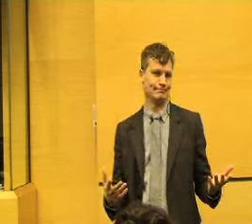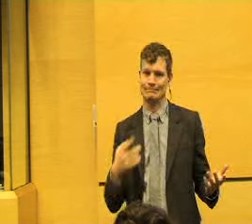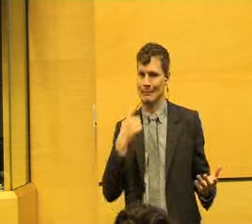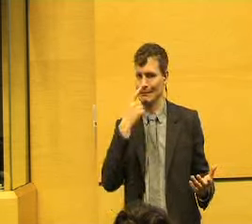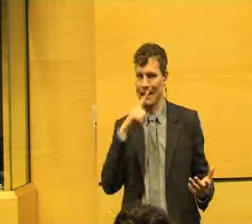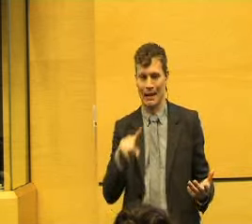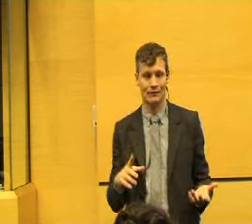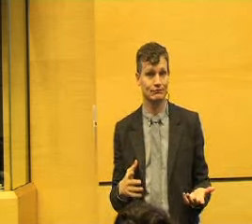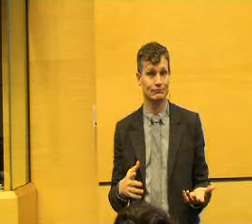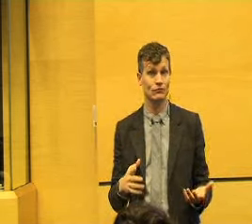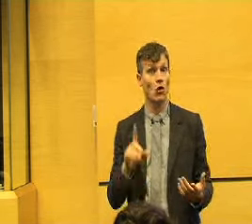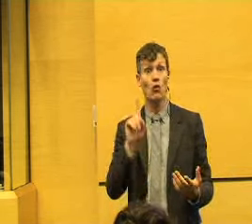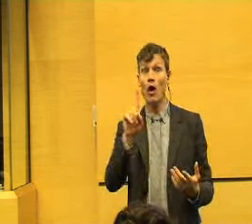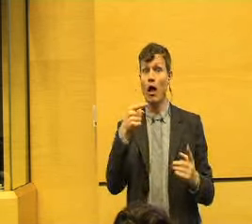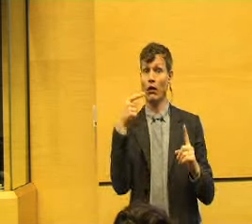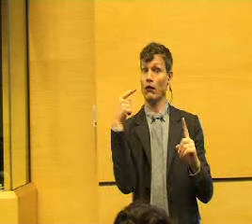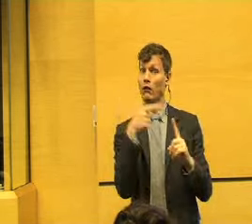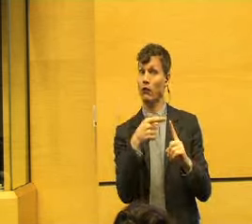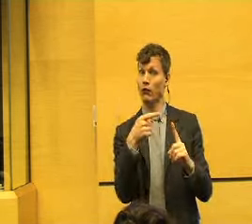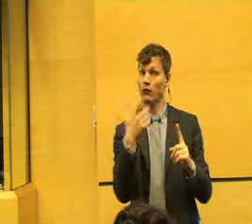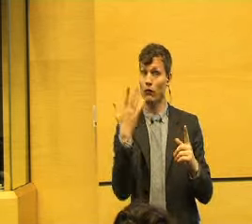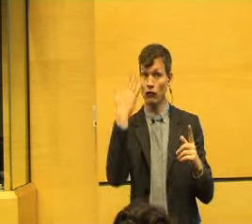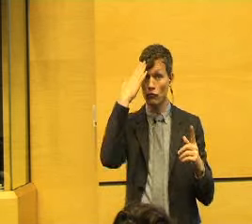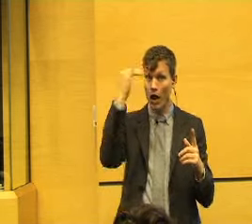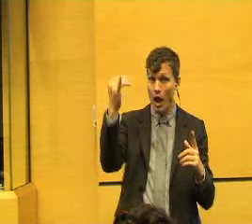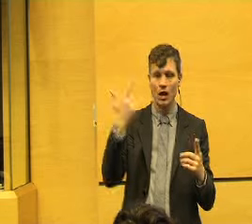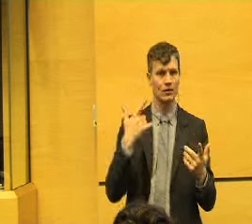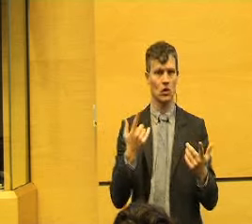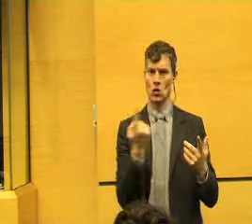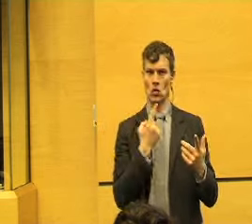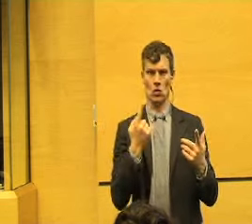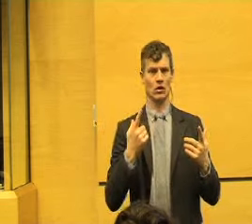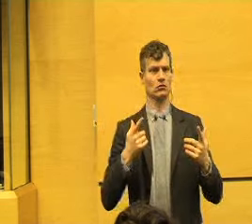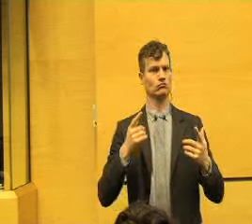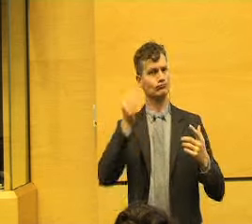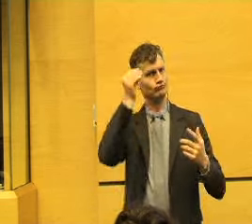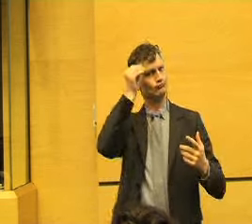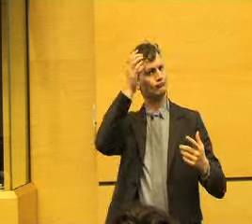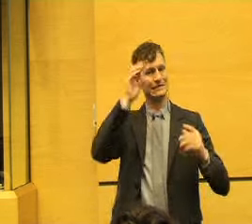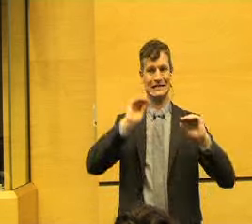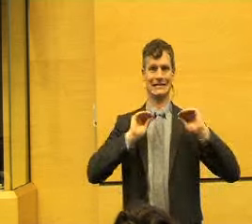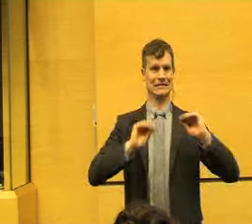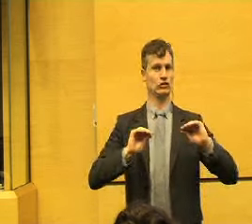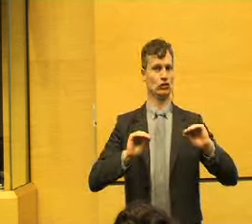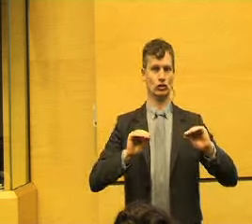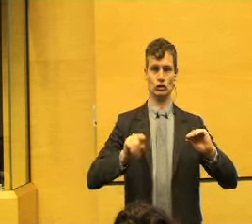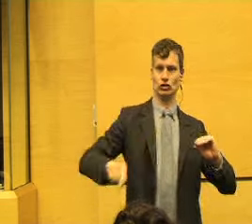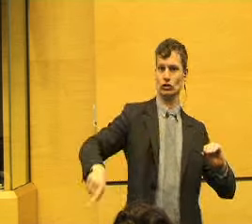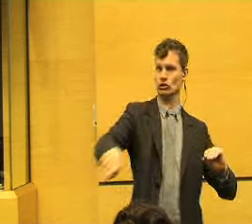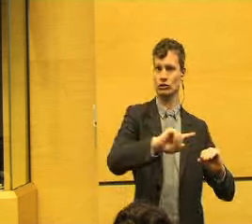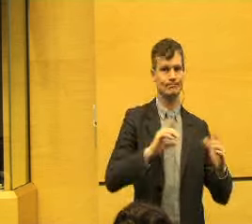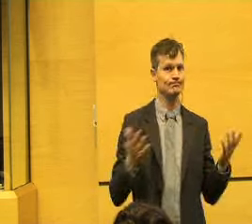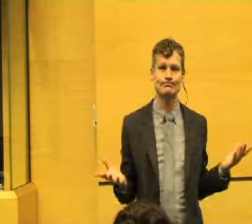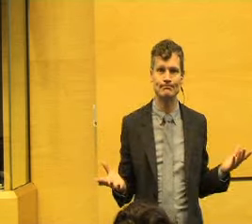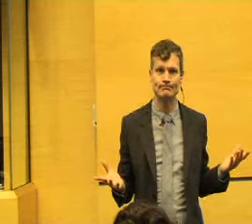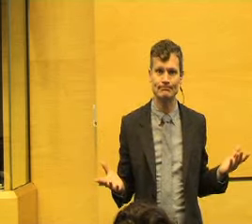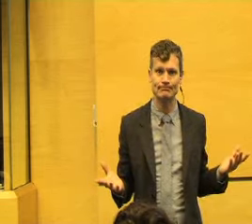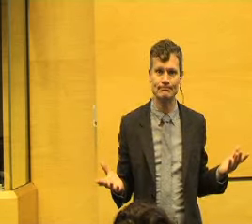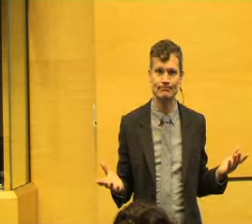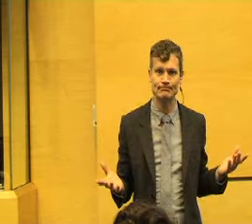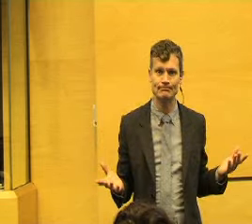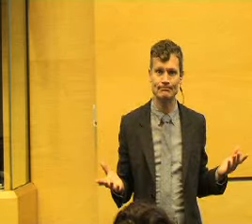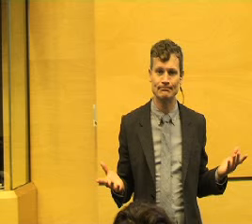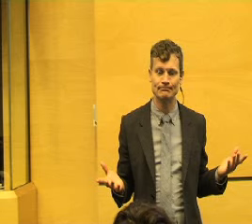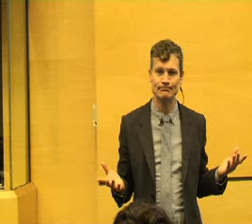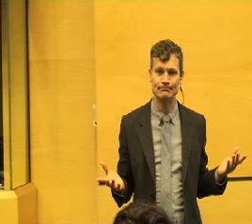school administration personnel with proper knowledge and skills to ensure inclusive education. What